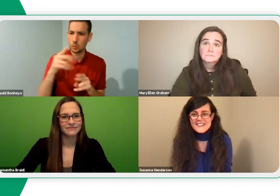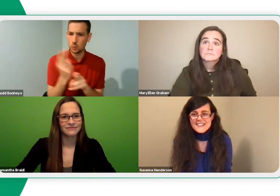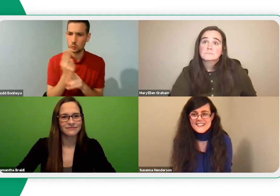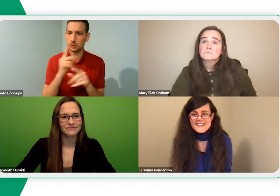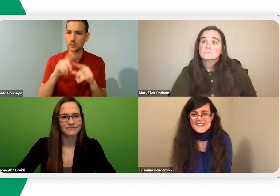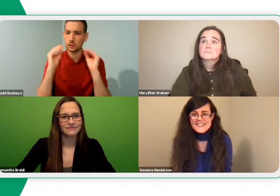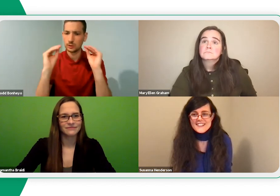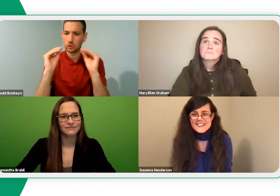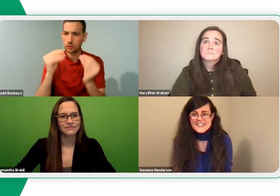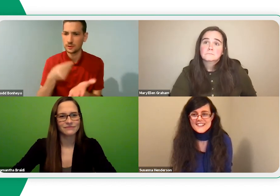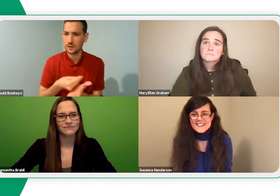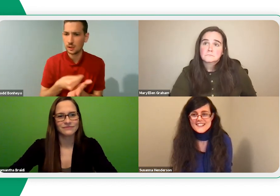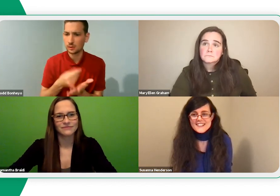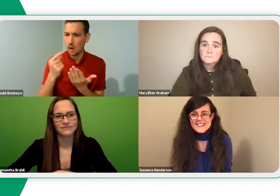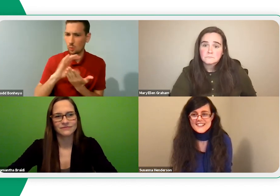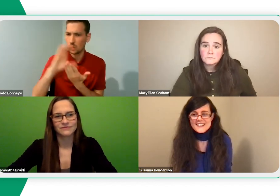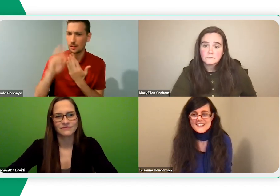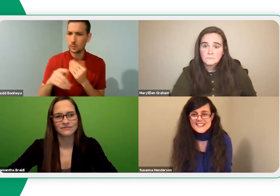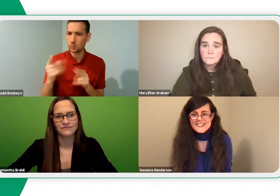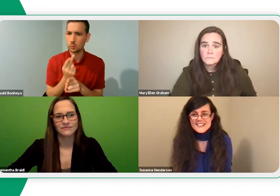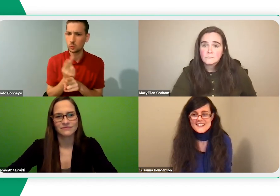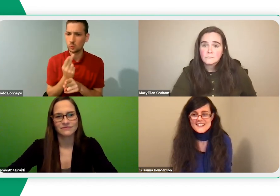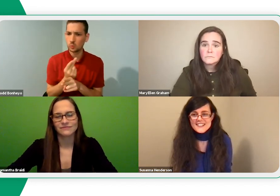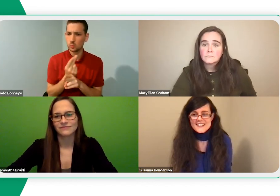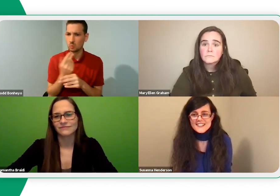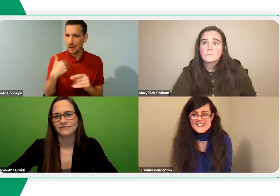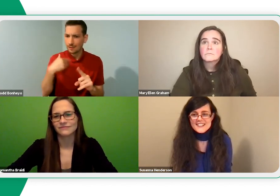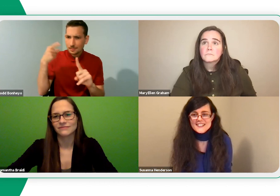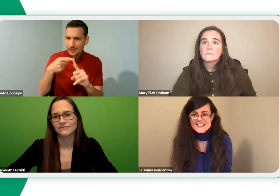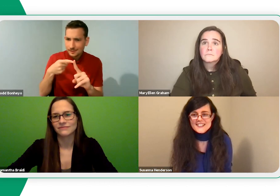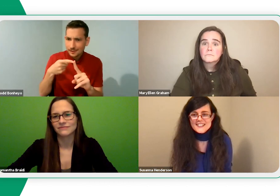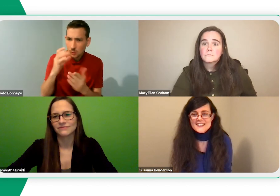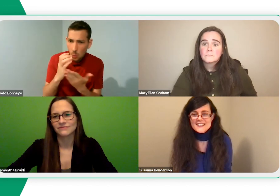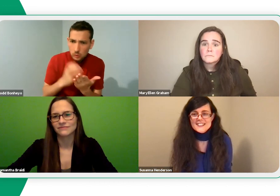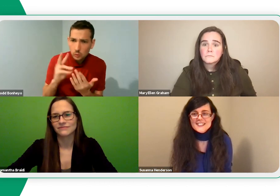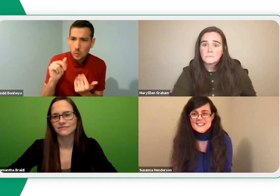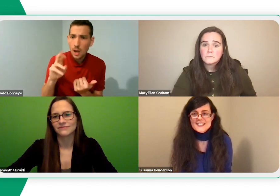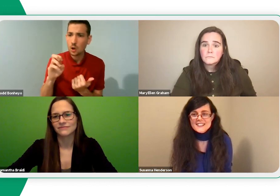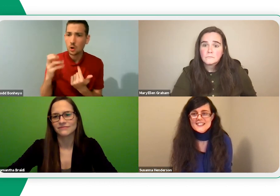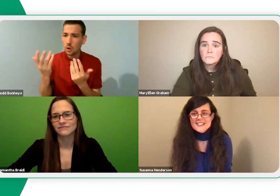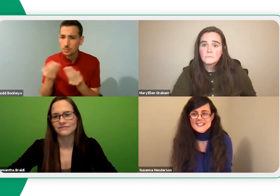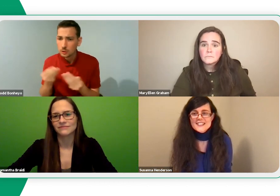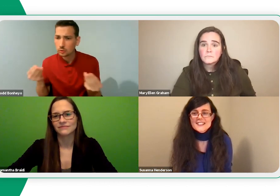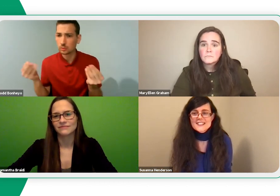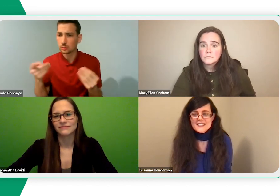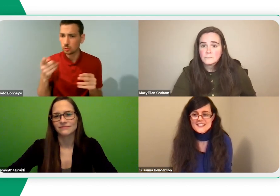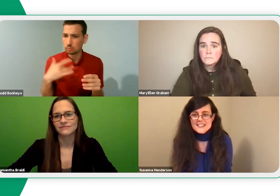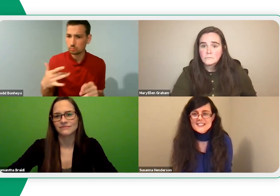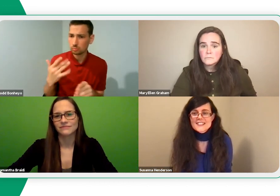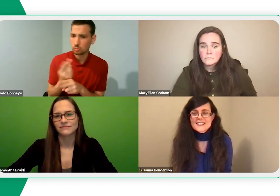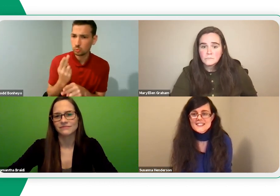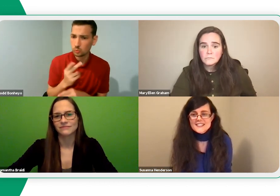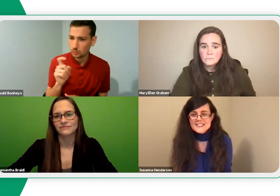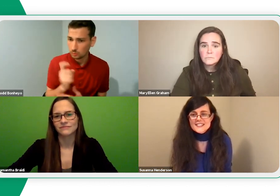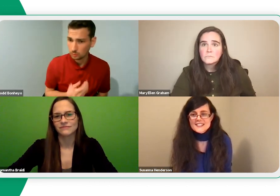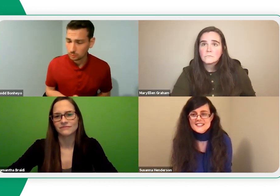was asking about the curriculum that's used to teach the finance. What curriculum and what particular courses,